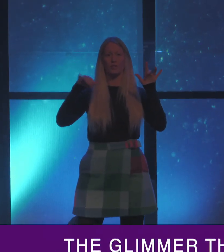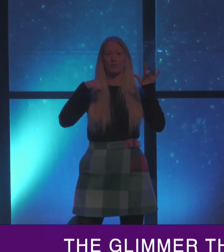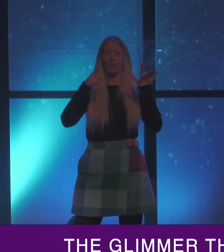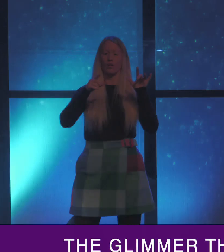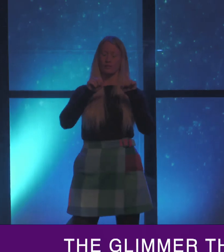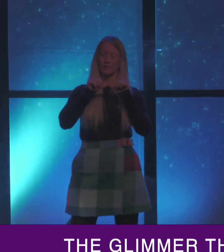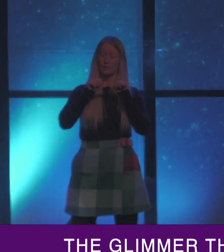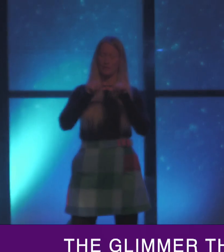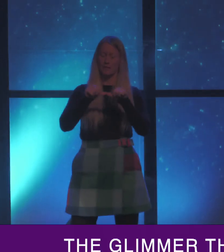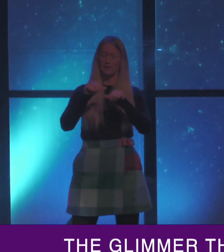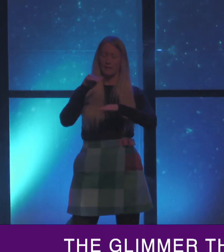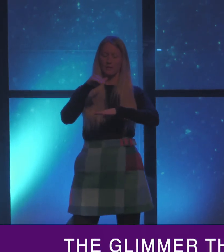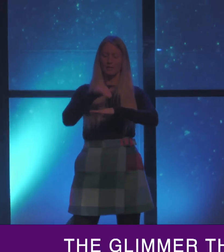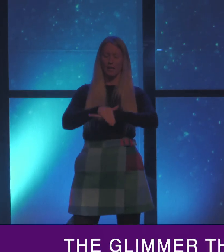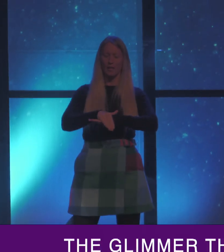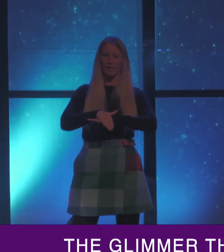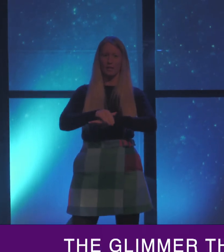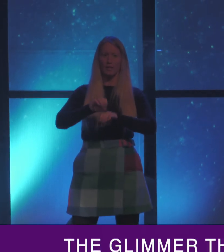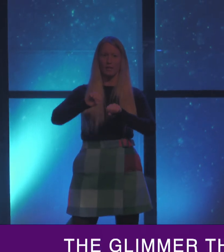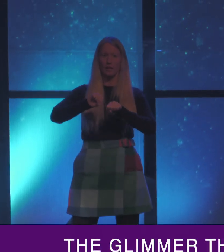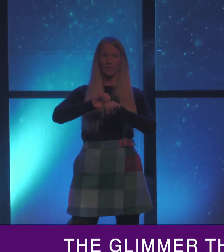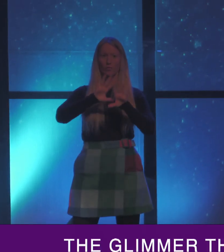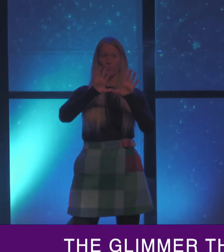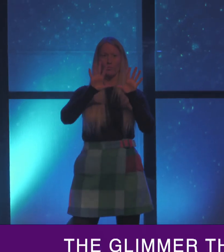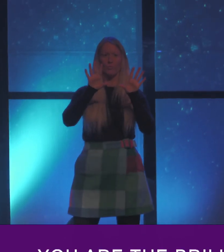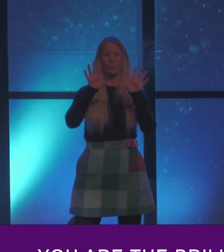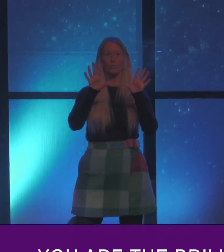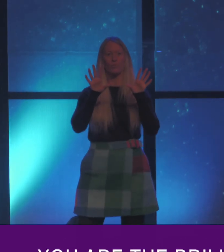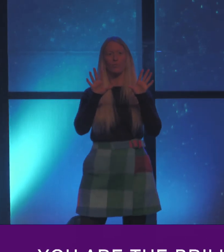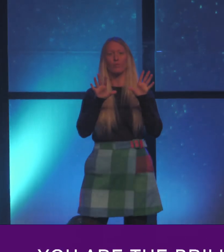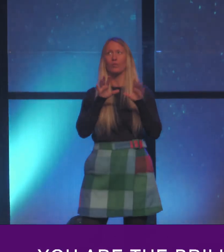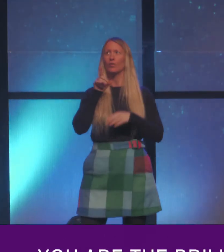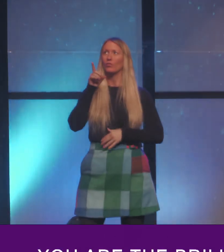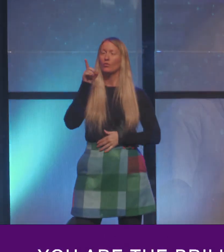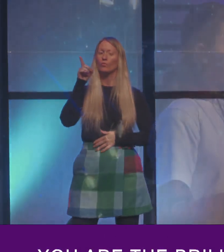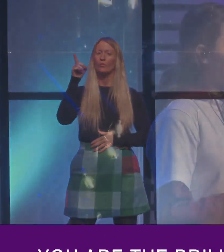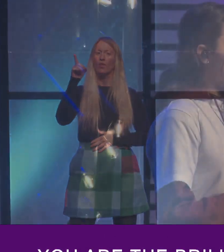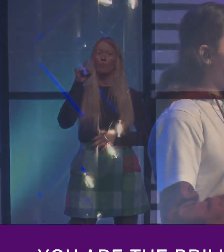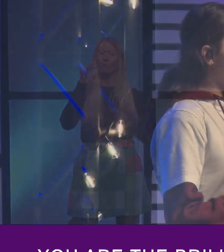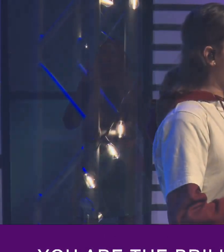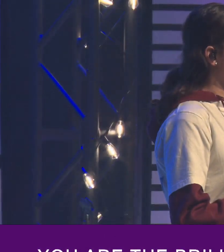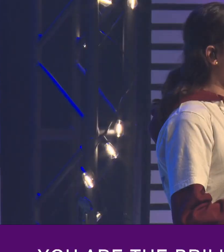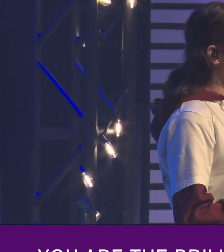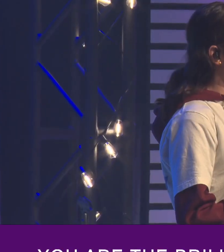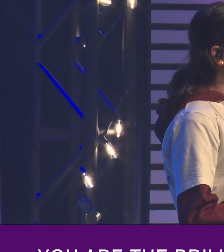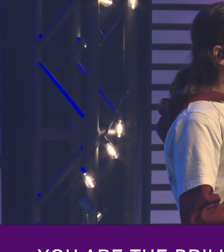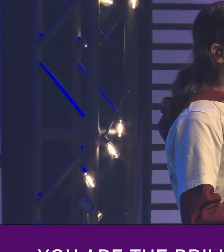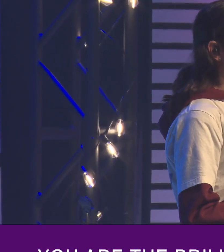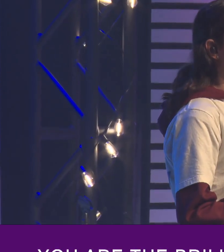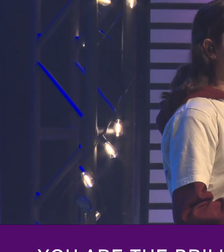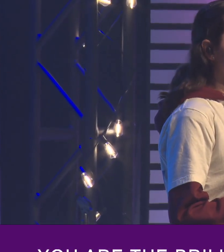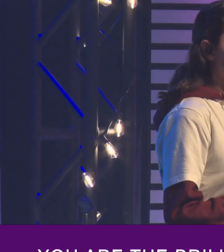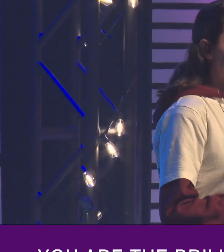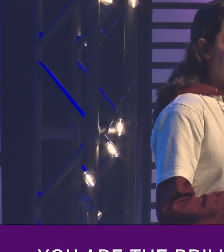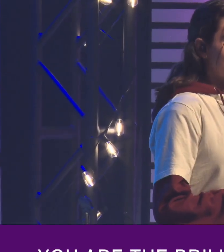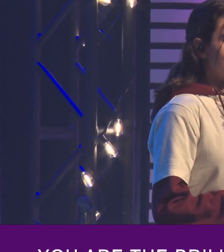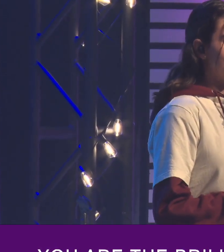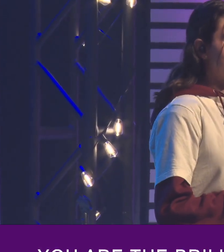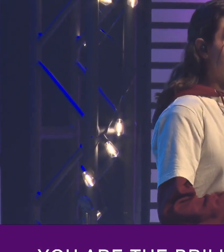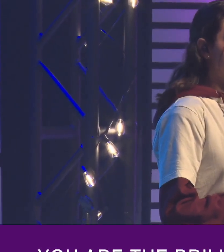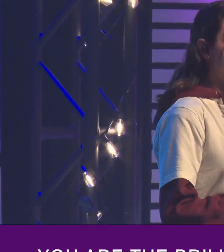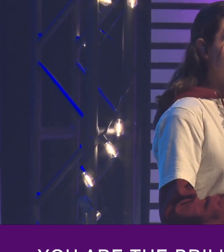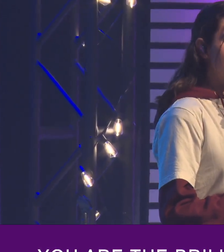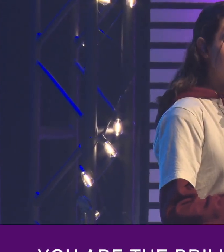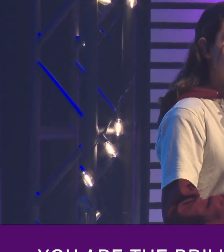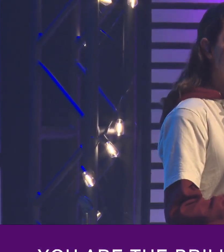the constant light. You're the brilliance,